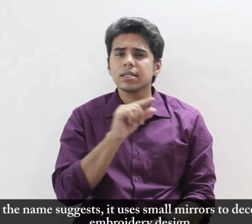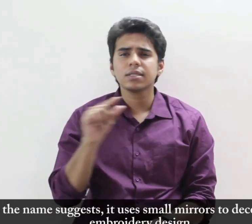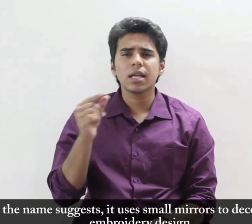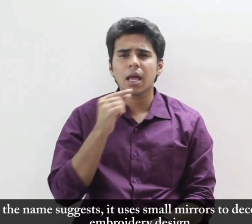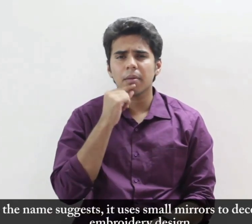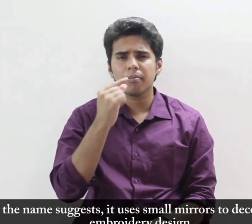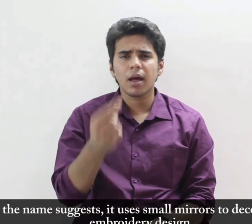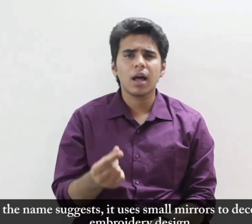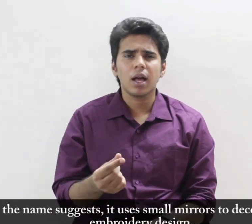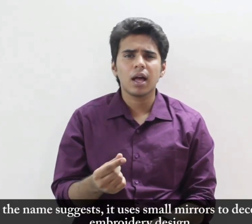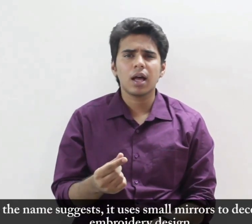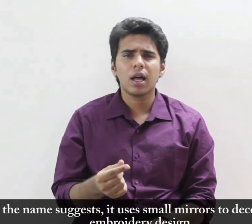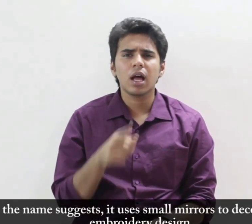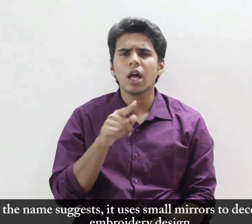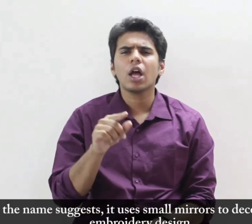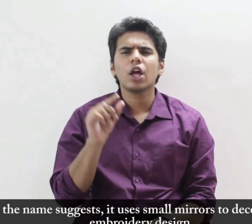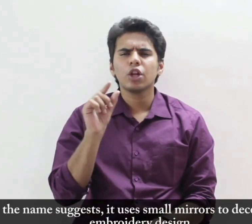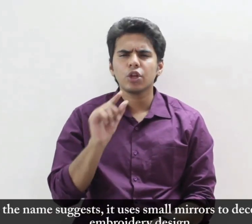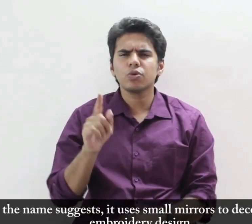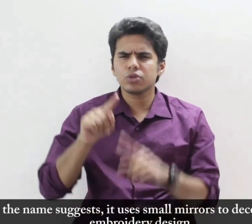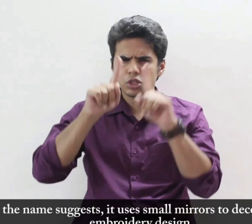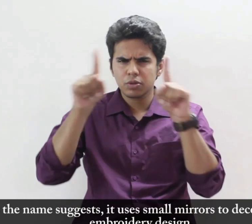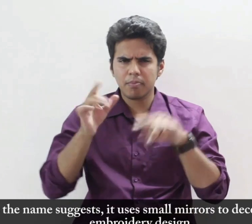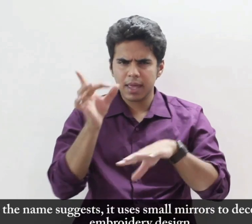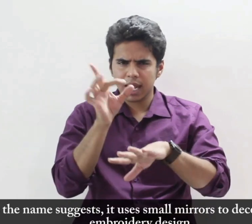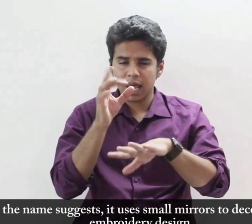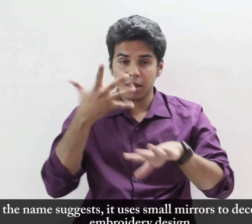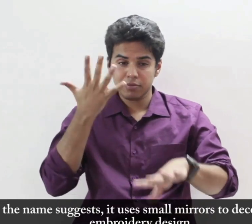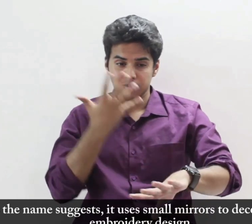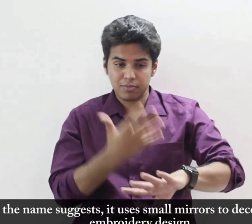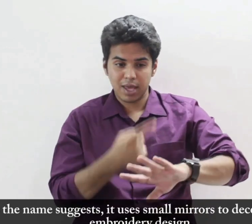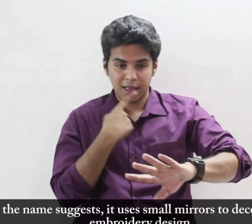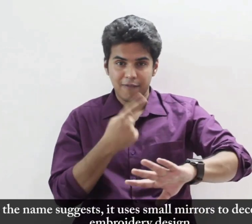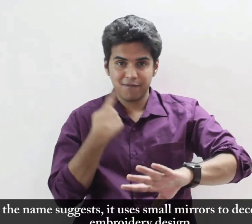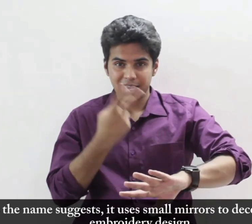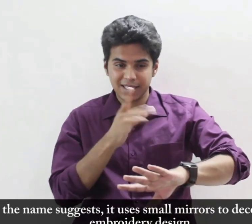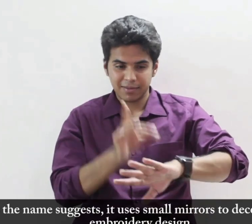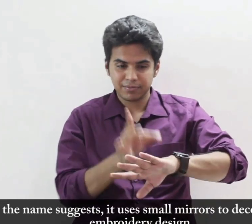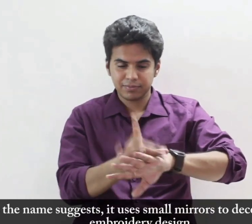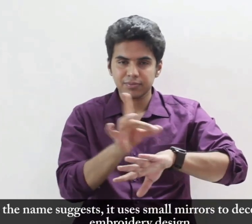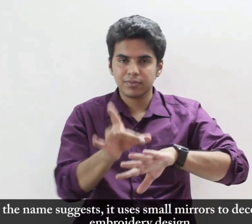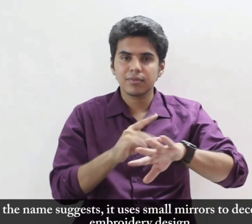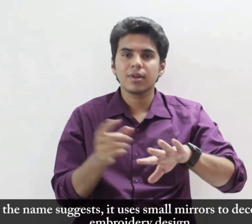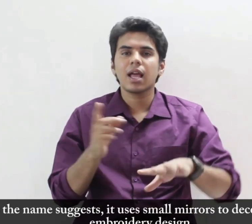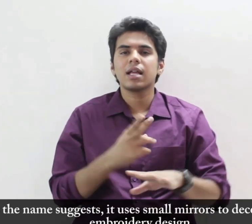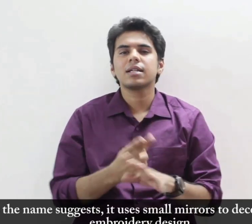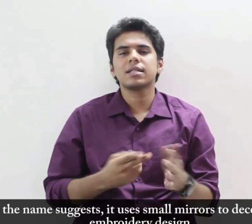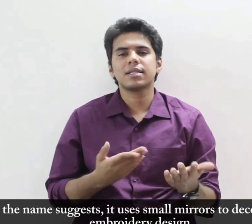As the name suggests, it uses small mirrors to decorate the embroidery design.